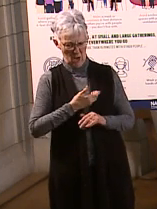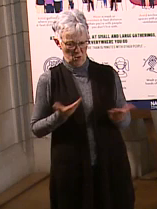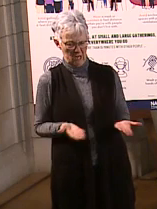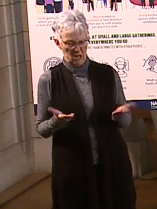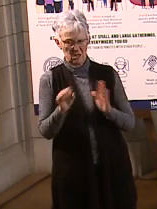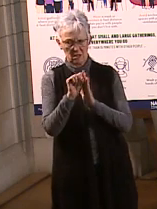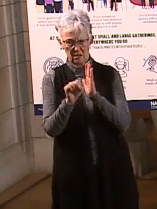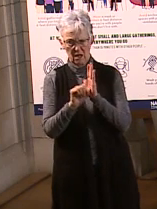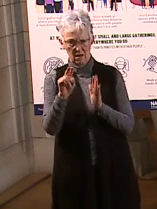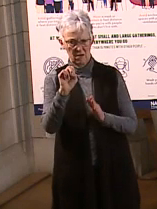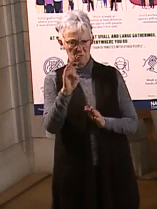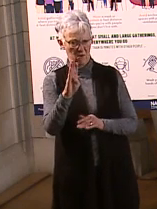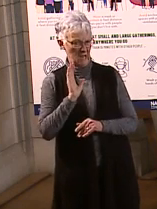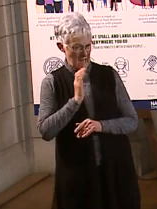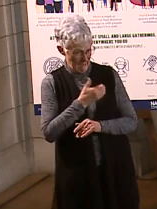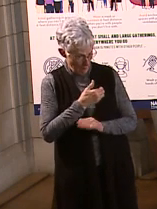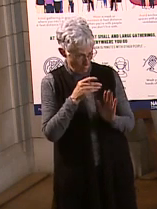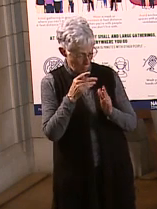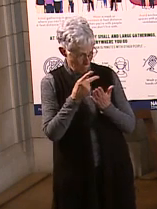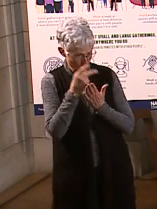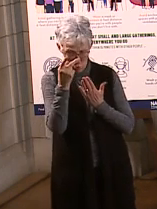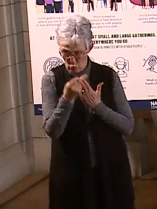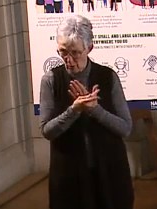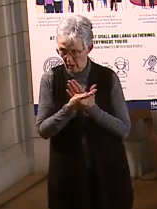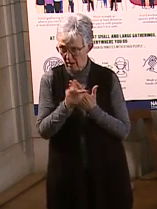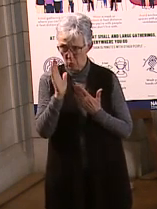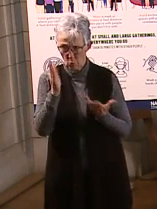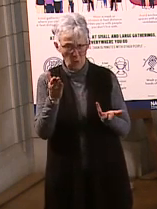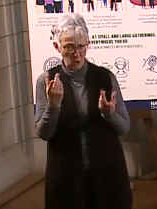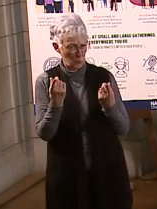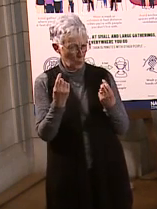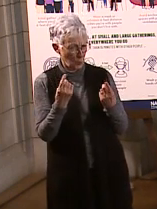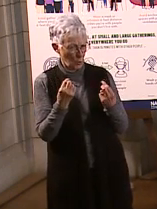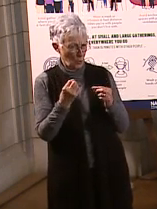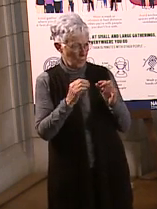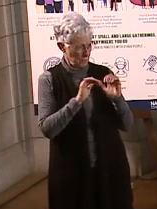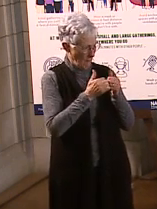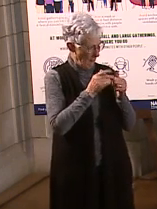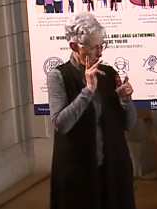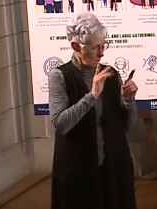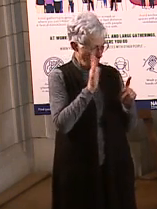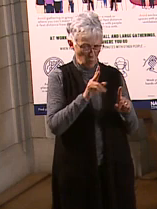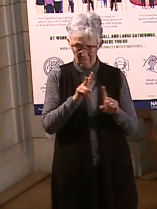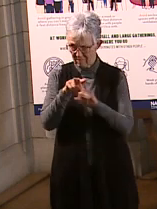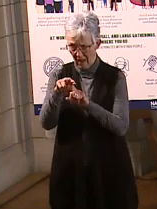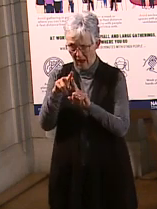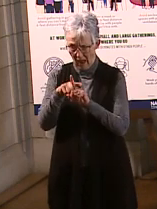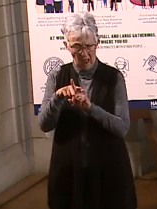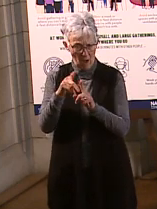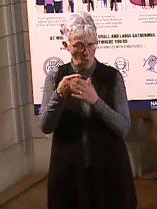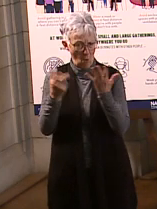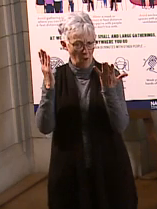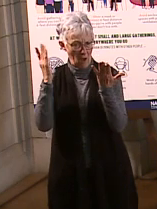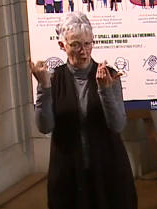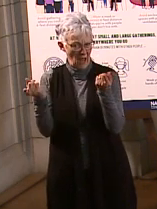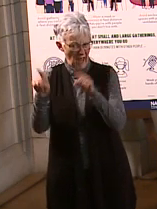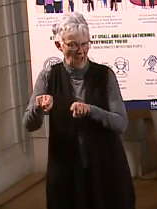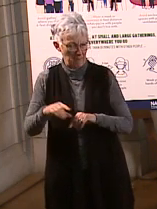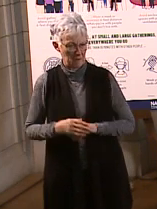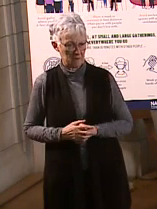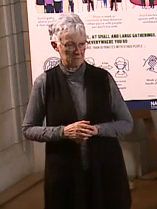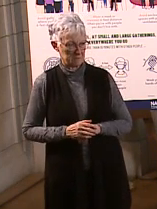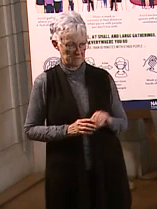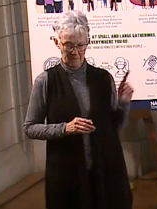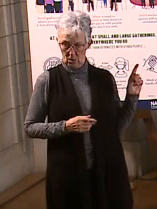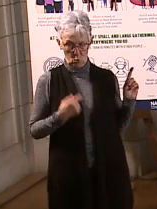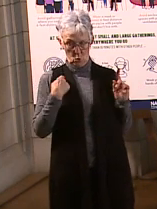Program? Will they just go leaving the basic package for those who signed up for after Medicaid expansion? Well, we just found out about this in the last